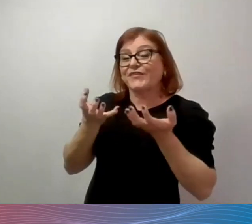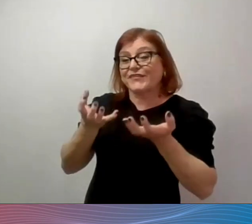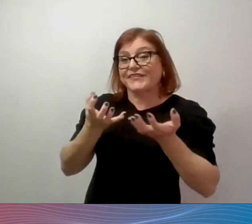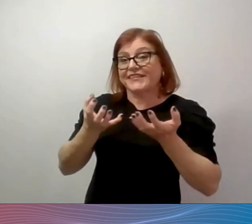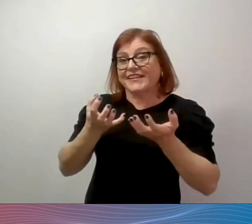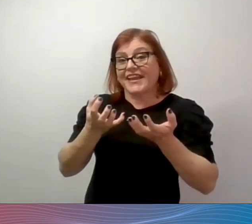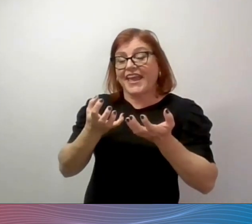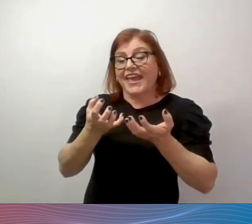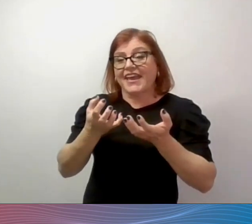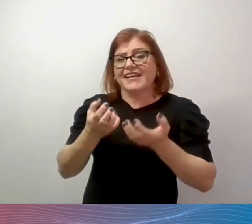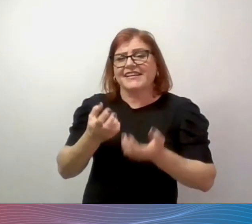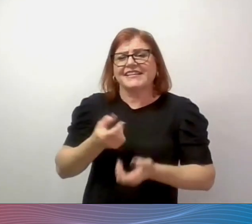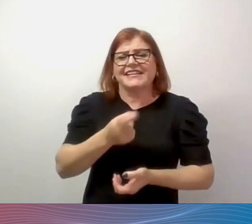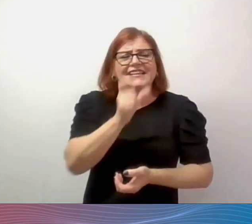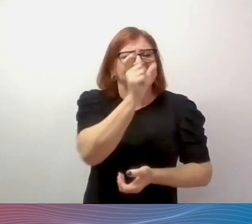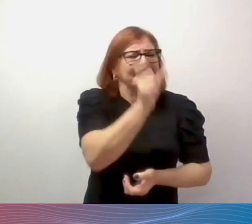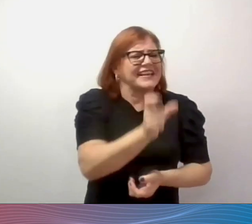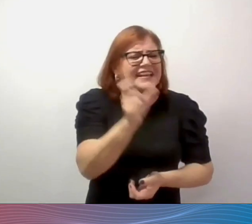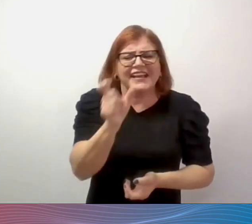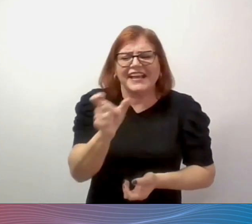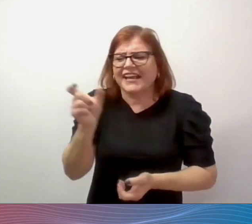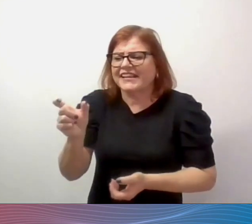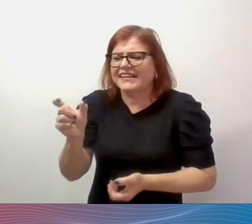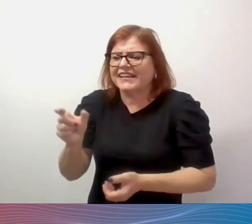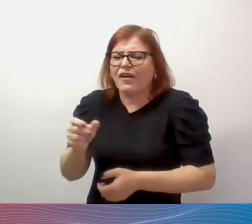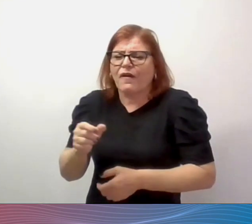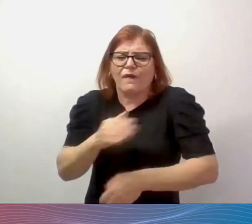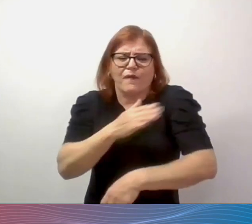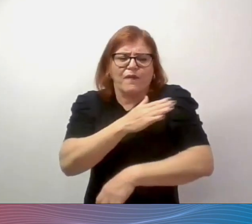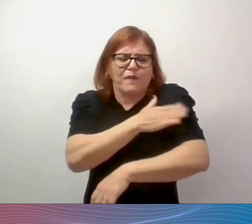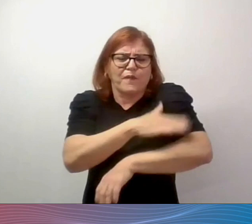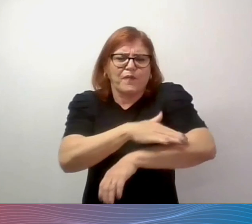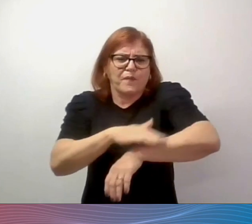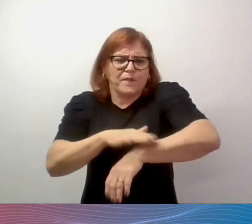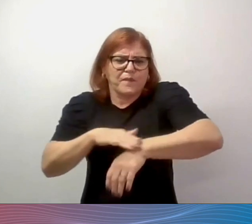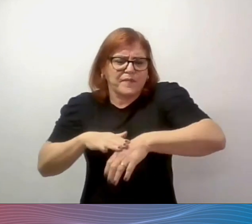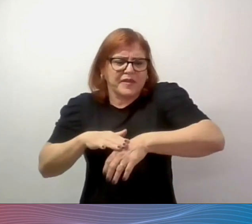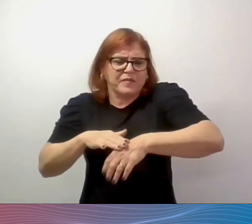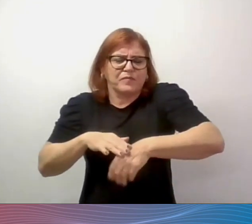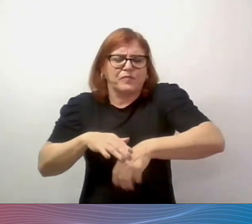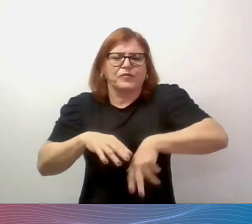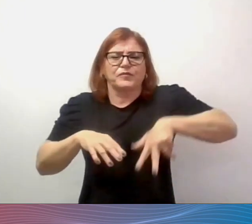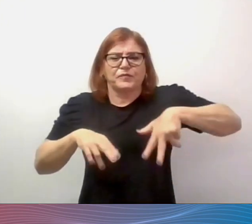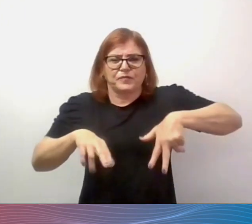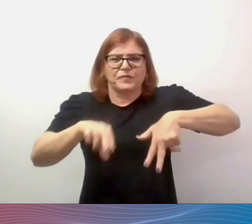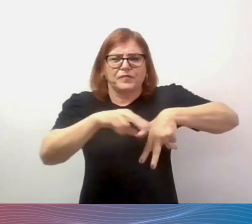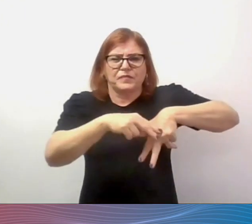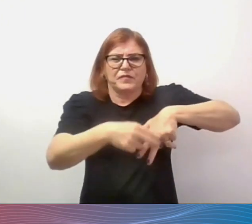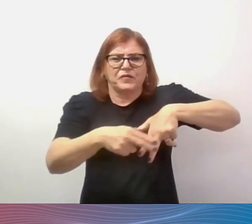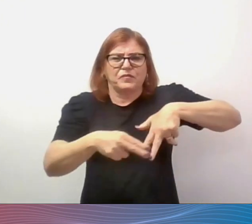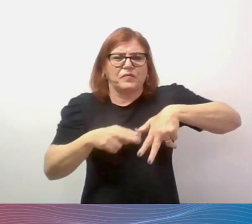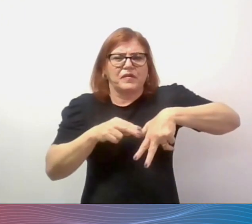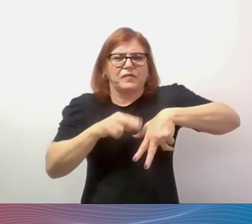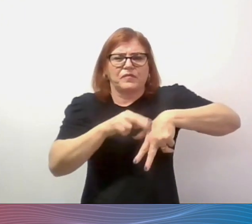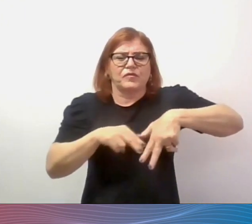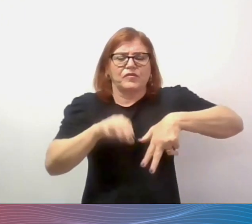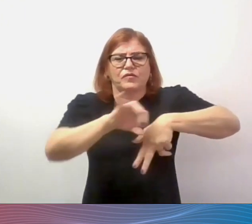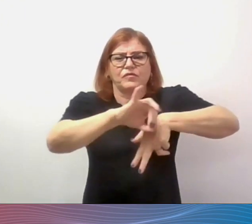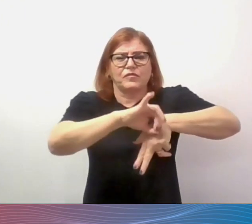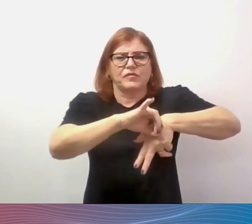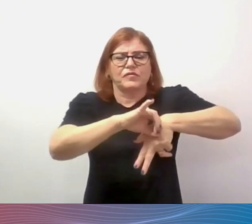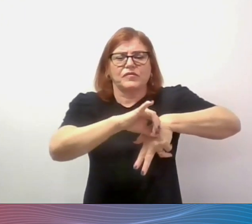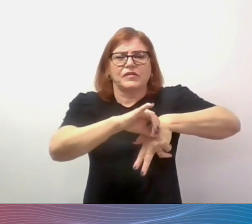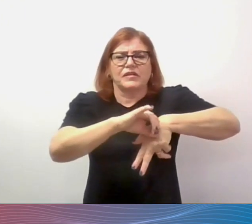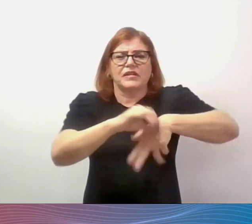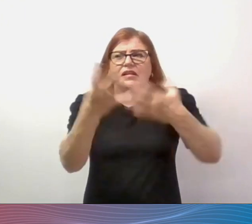do corpo de Cristo que estão recebendo o dispensar da graça de Deus por meio dele. He wants the members of the body